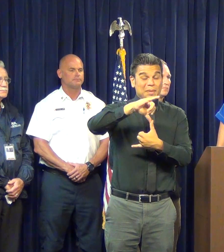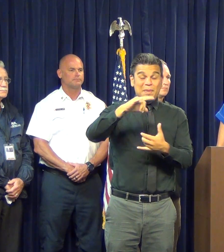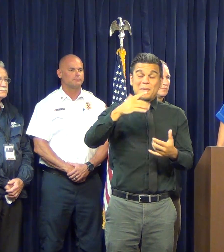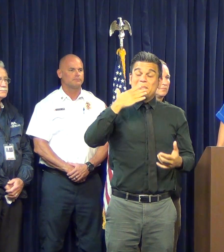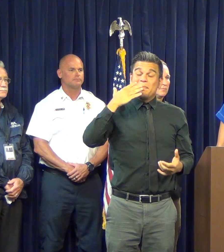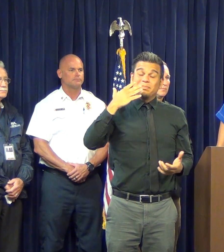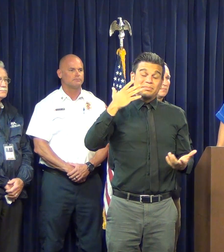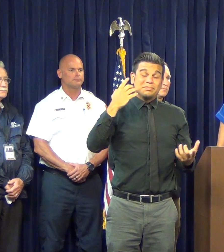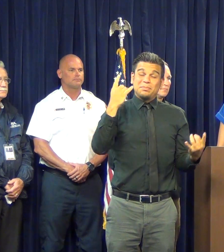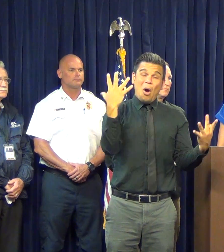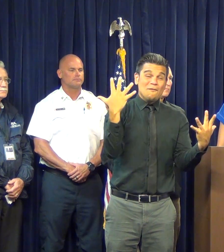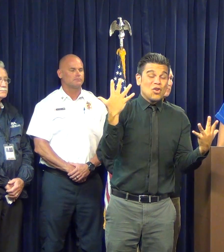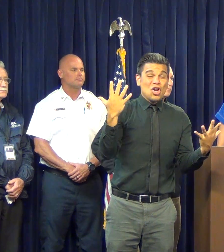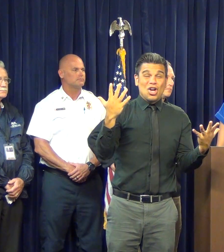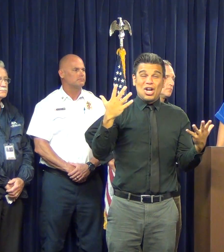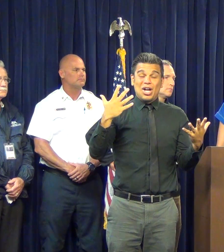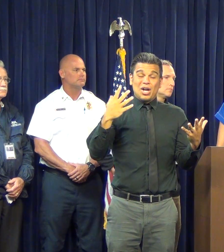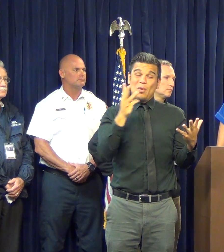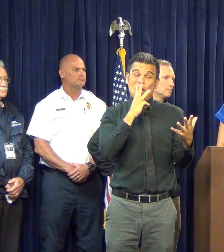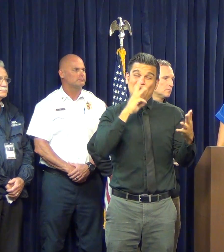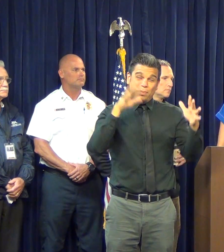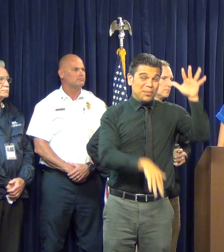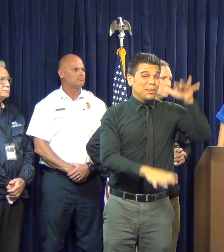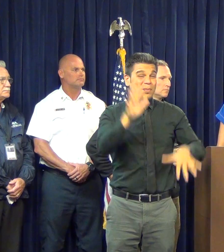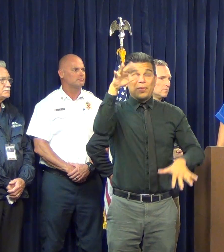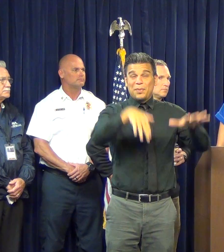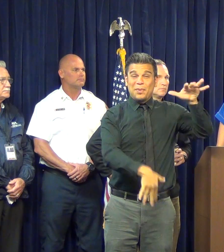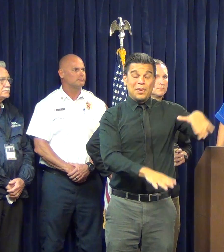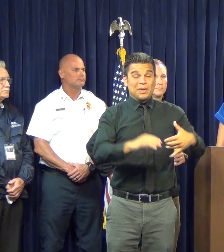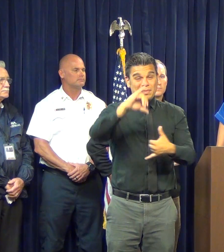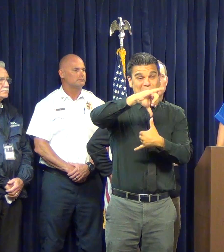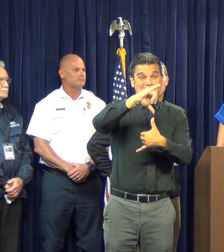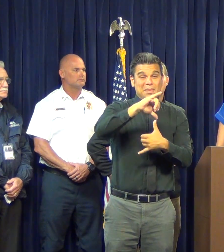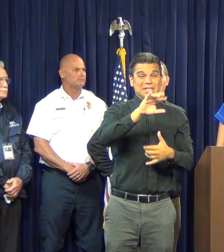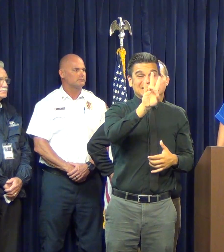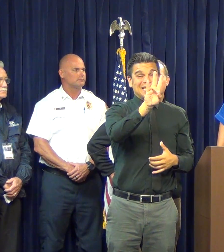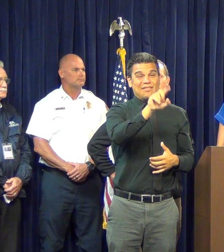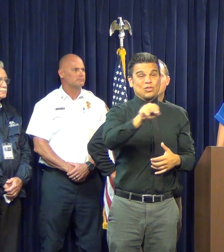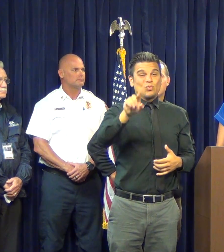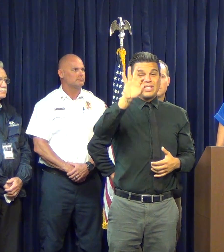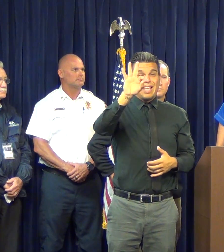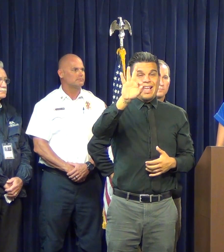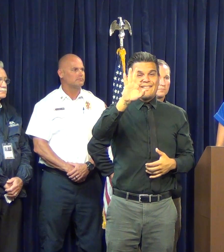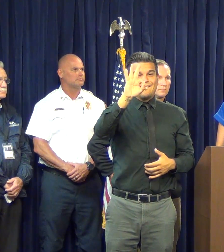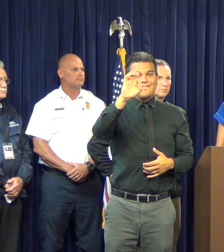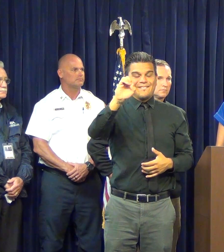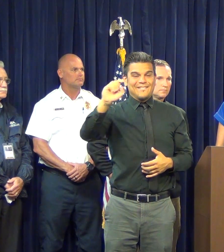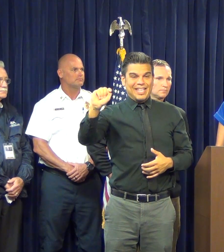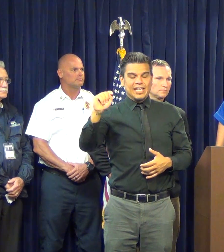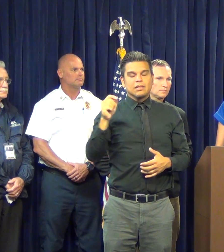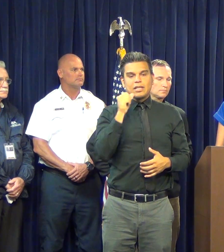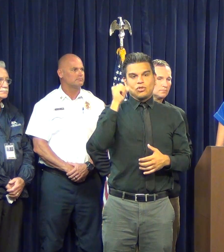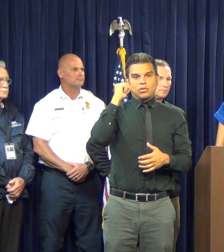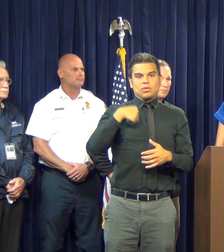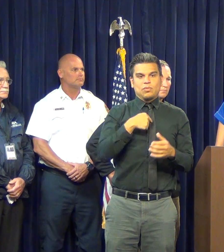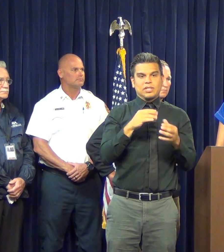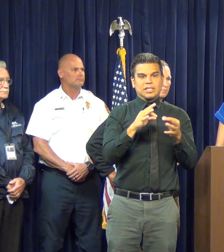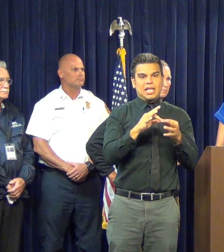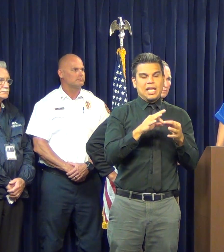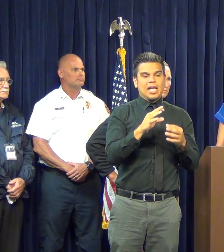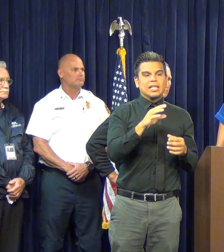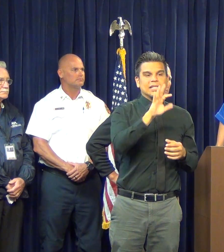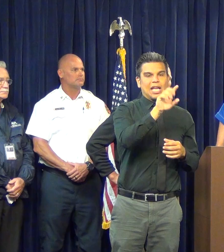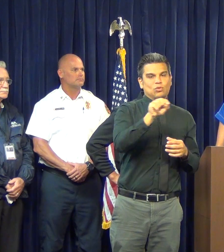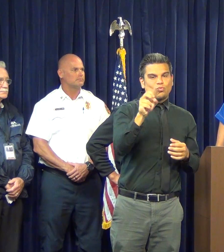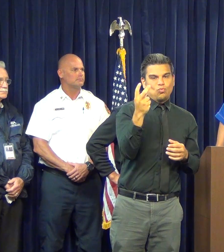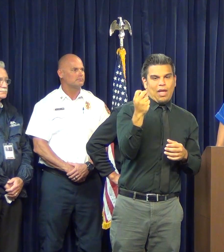immediate coastline, and those values are coming up to around 7 to 9 feet. This time yesterday we were briefing 9 to 12 feet. So although the